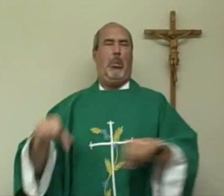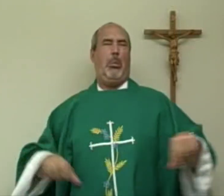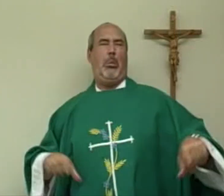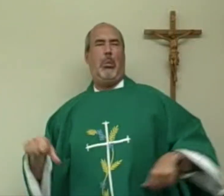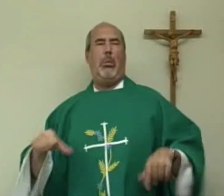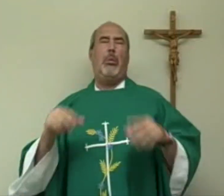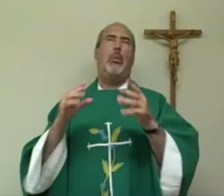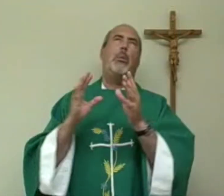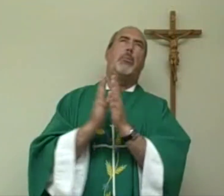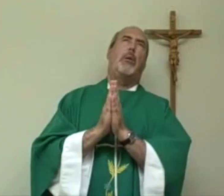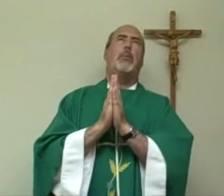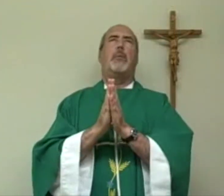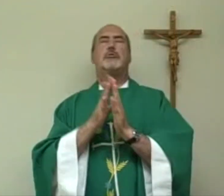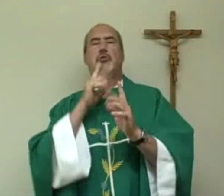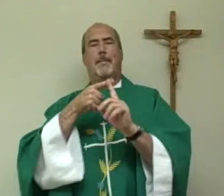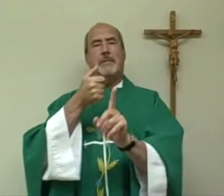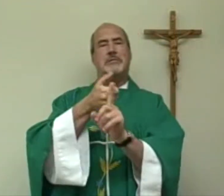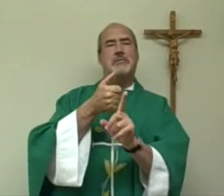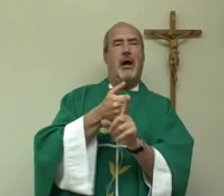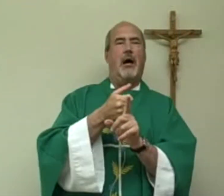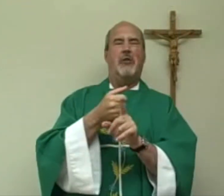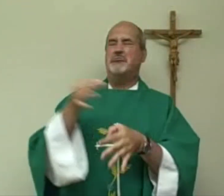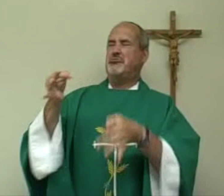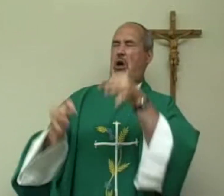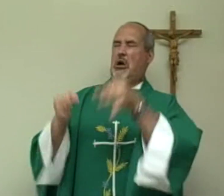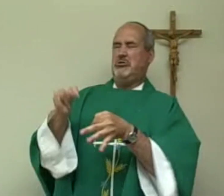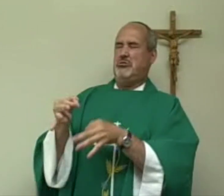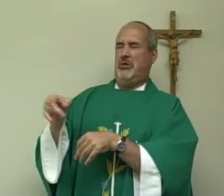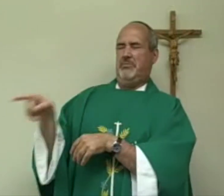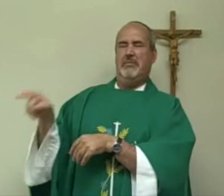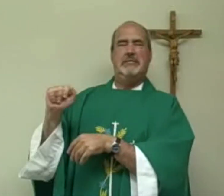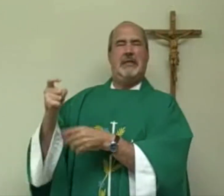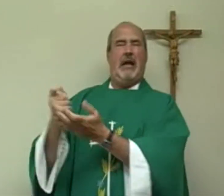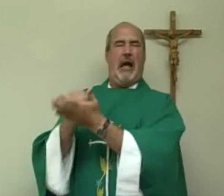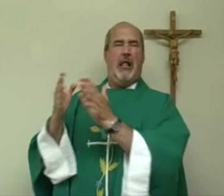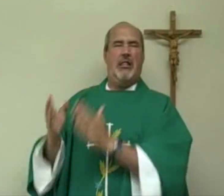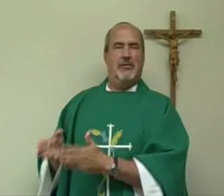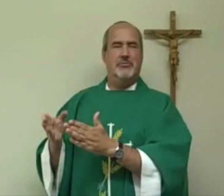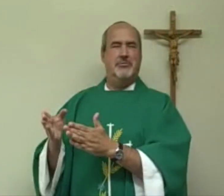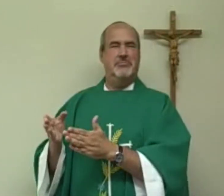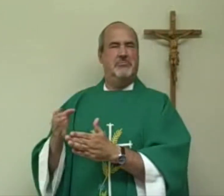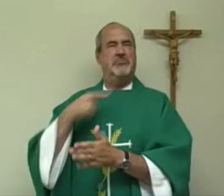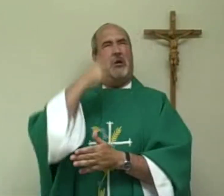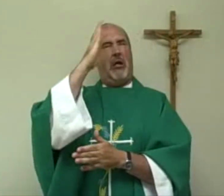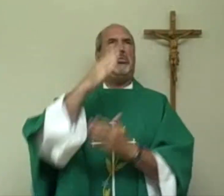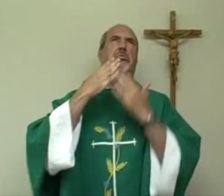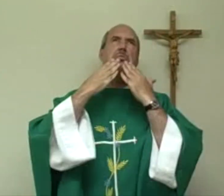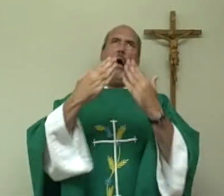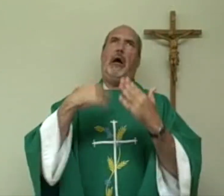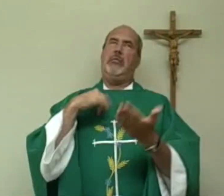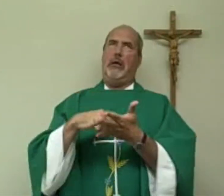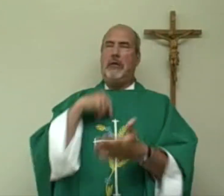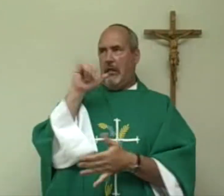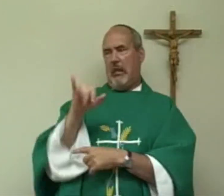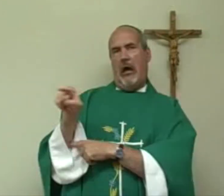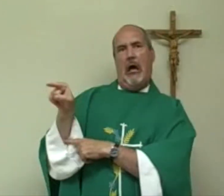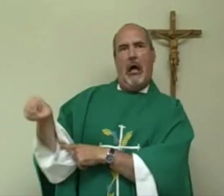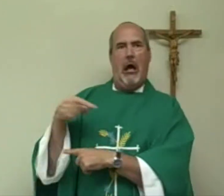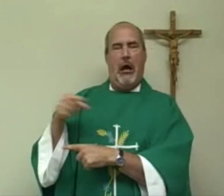Jesus said that the Pharisee was praying and judging the tax collector, telling God, "Thank you